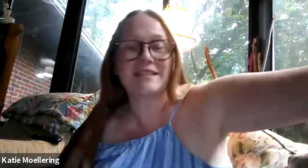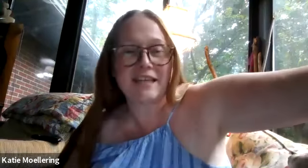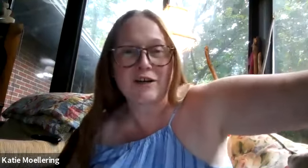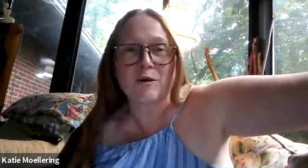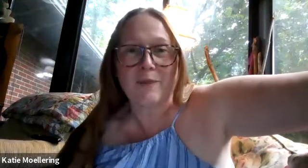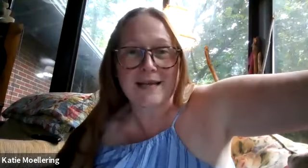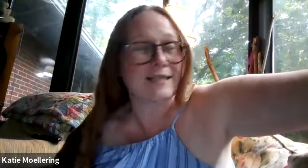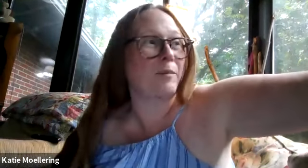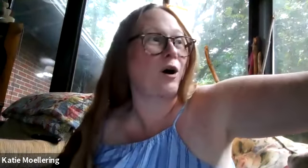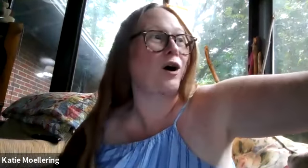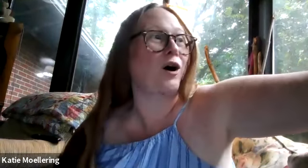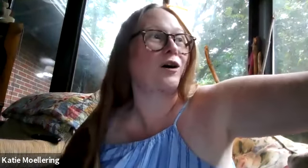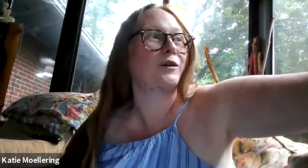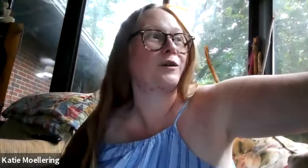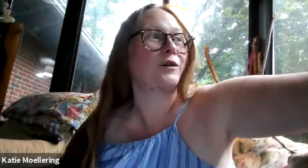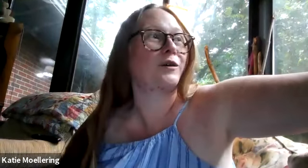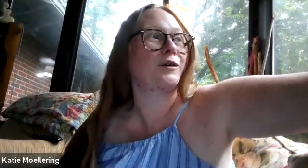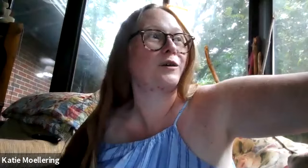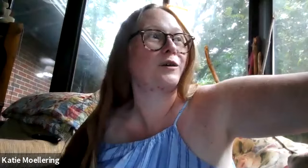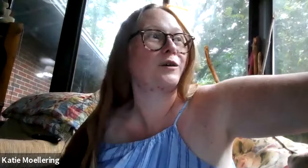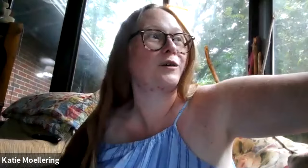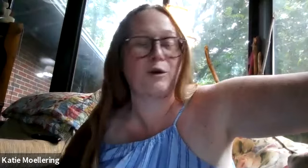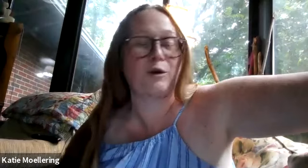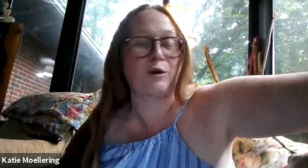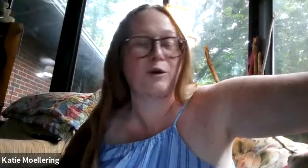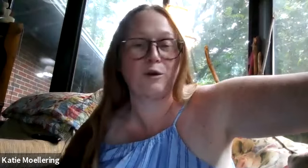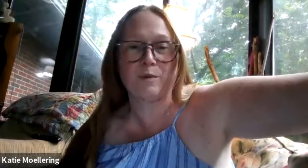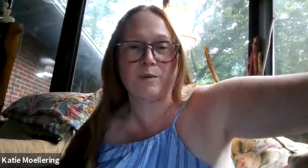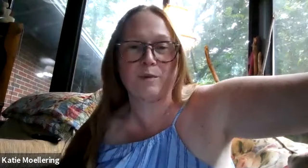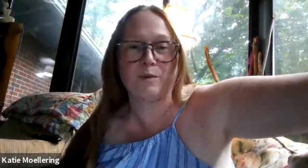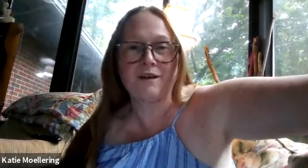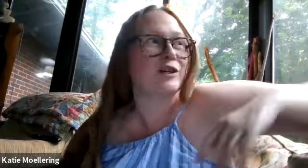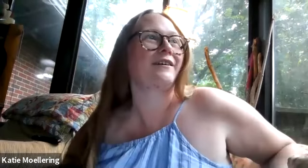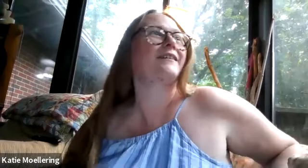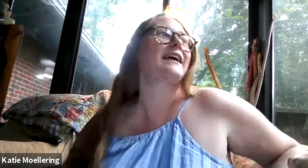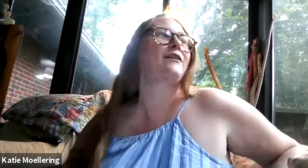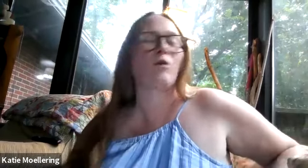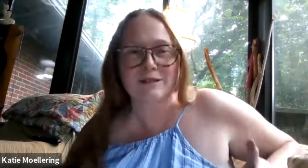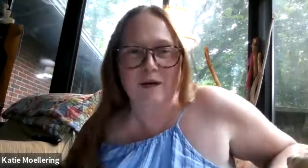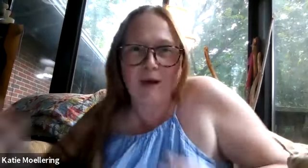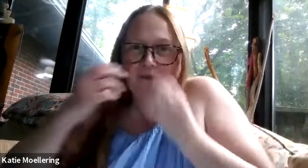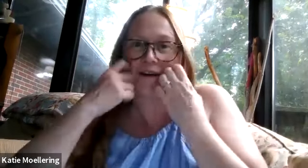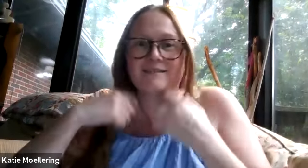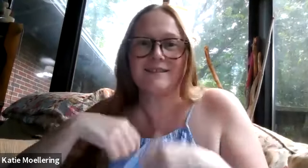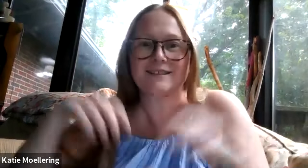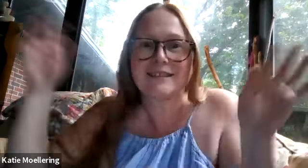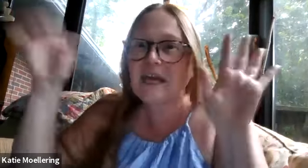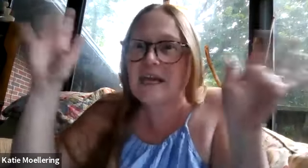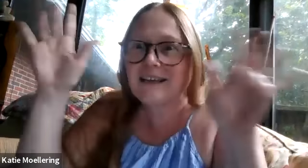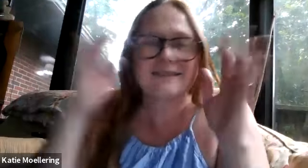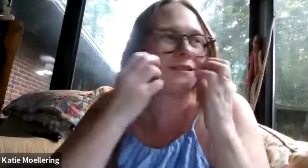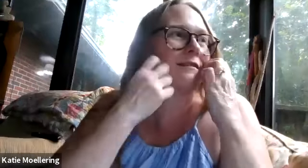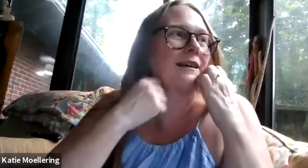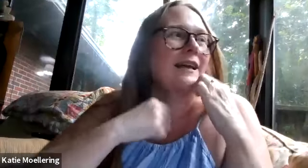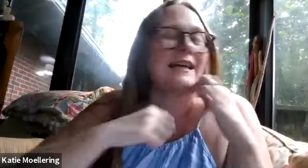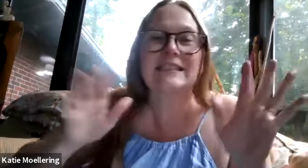sitting on our basketball hoop and just looking around, and Horace is right above her. It's like,